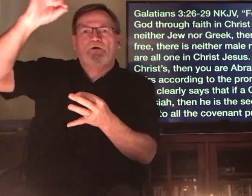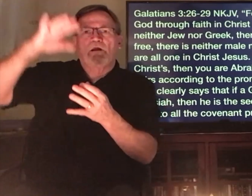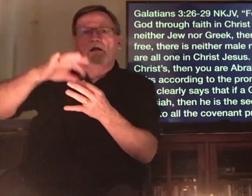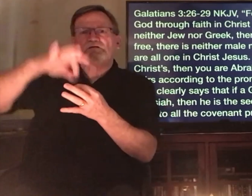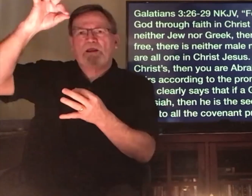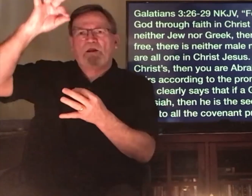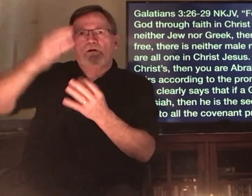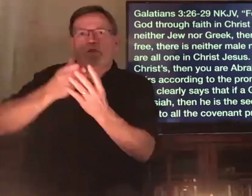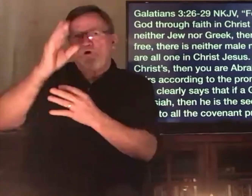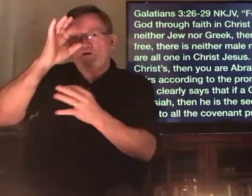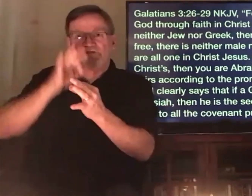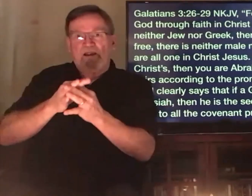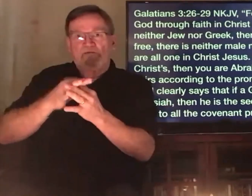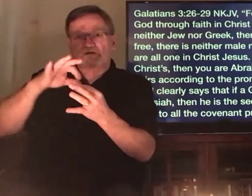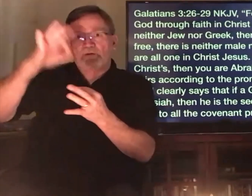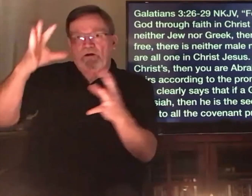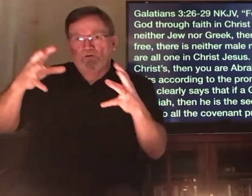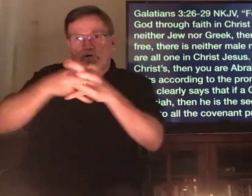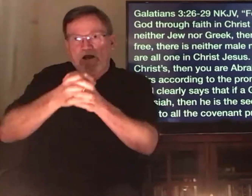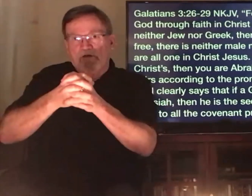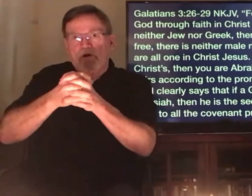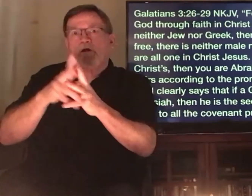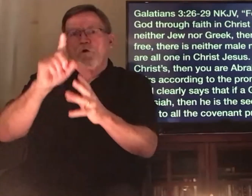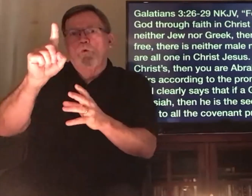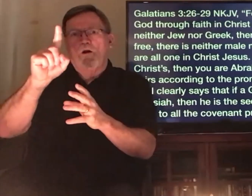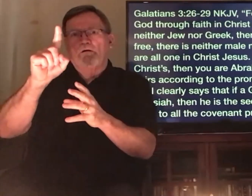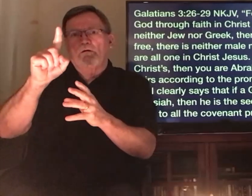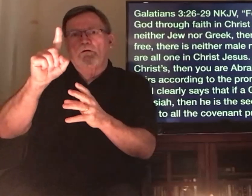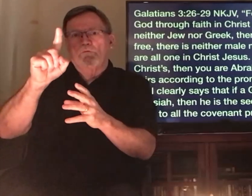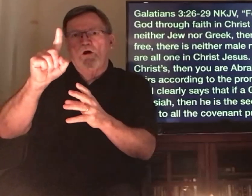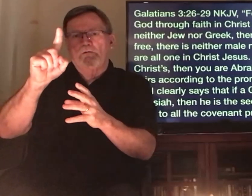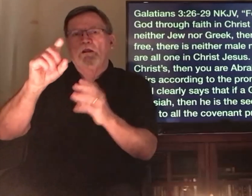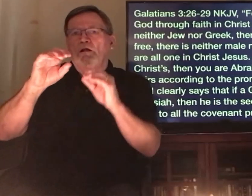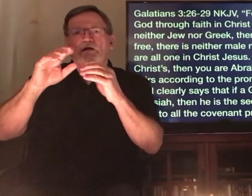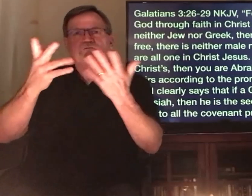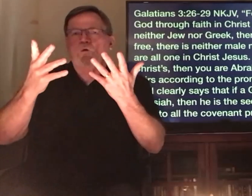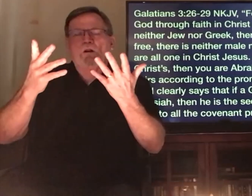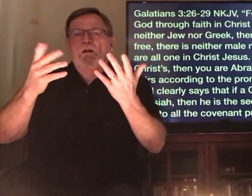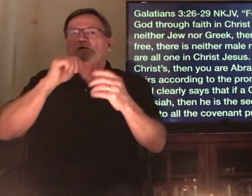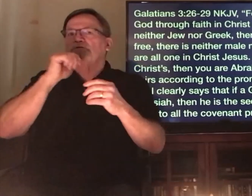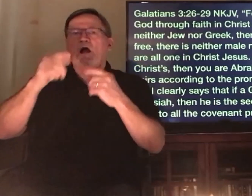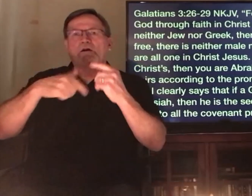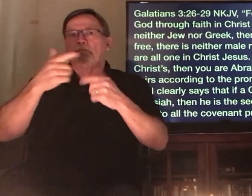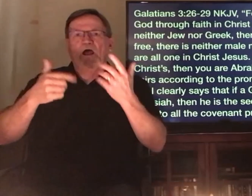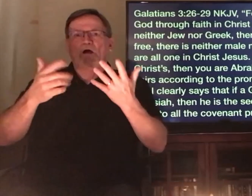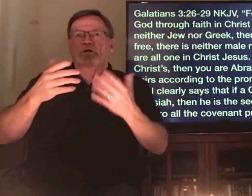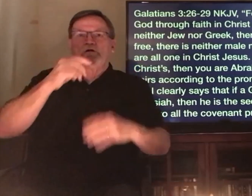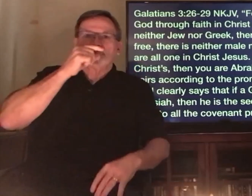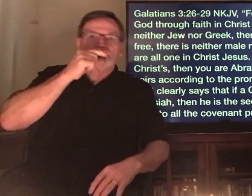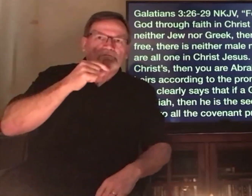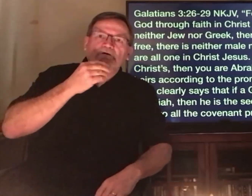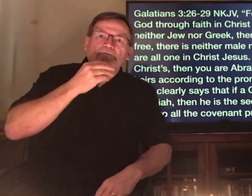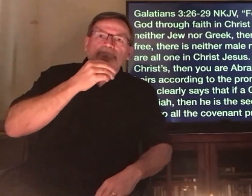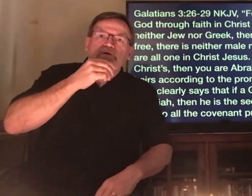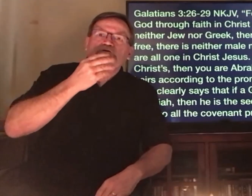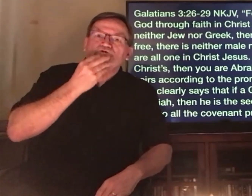no slave or free, neither no male or female. For you all